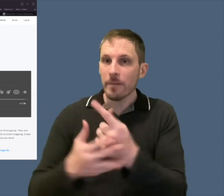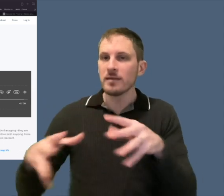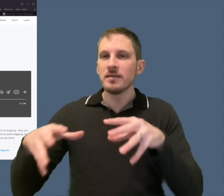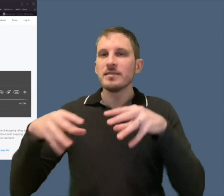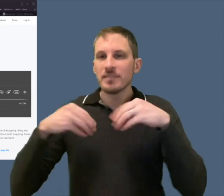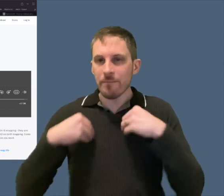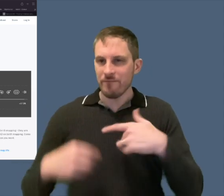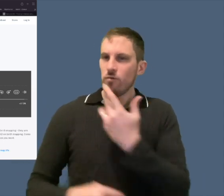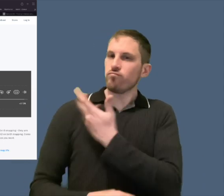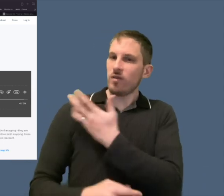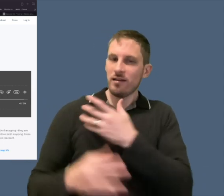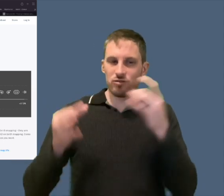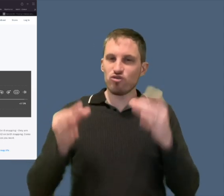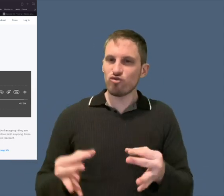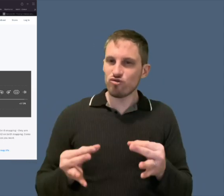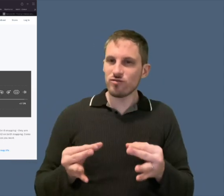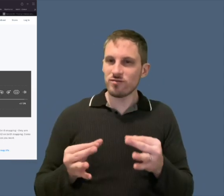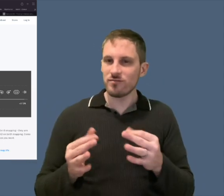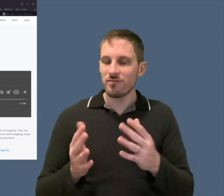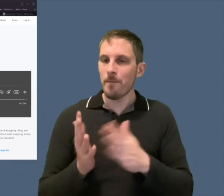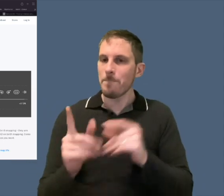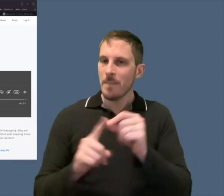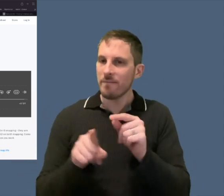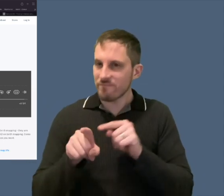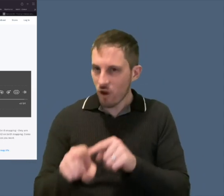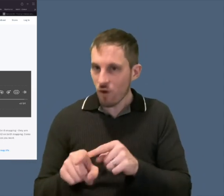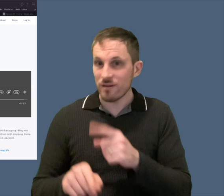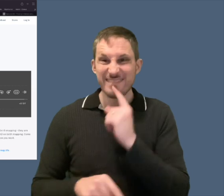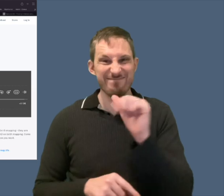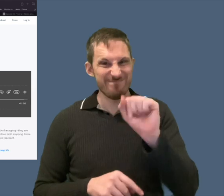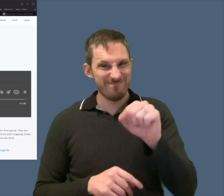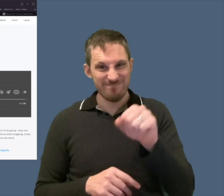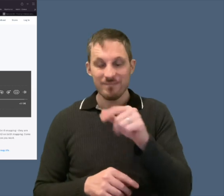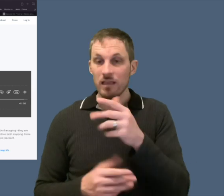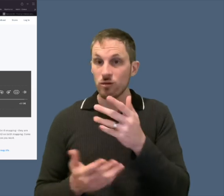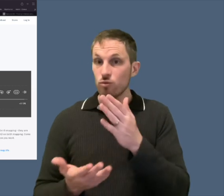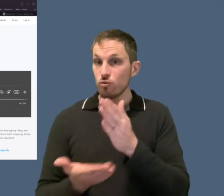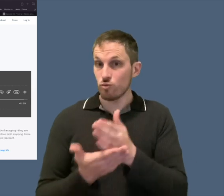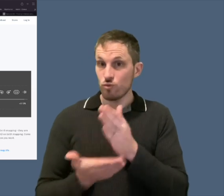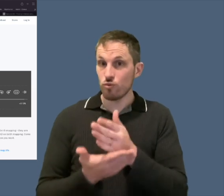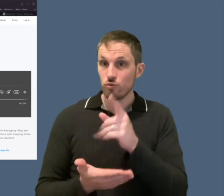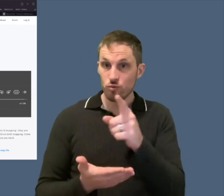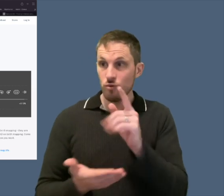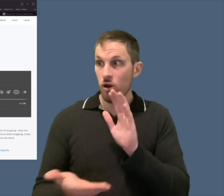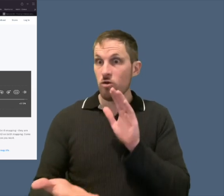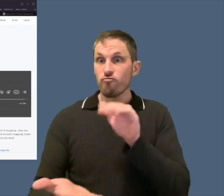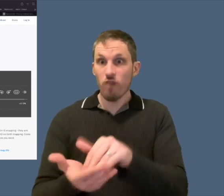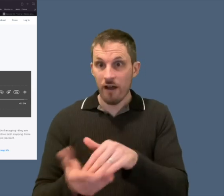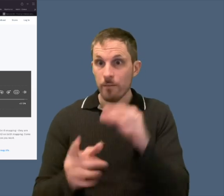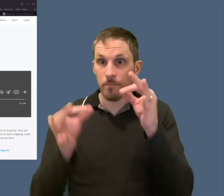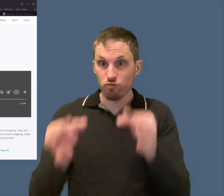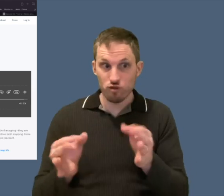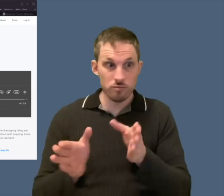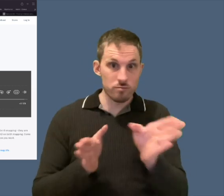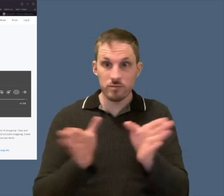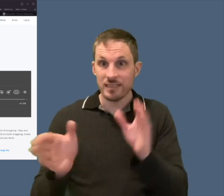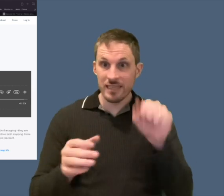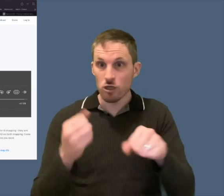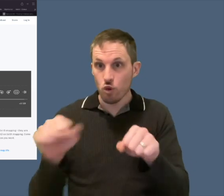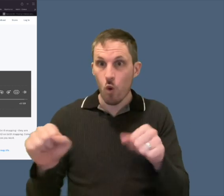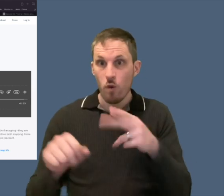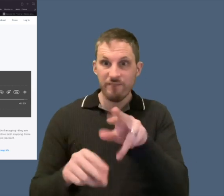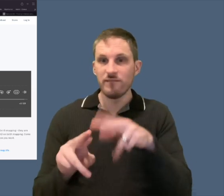junction point in the birth landscape, if you get to that junction point and you know what an